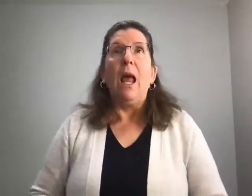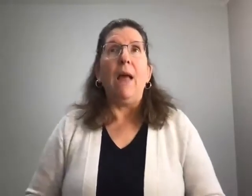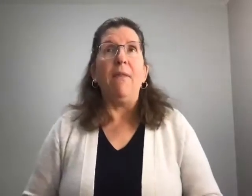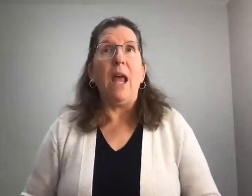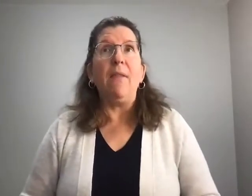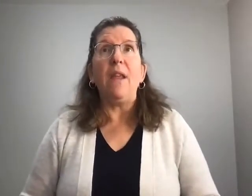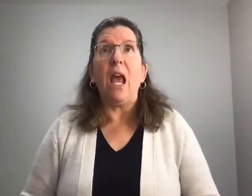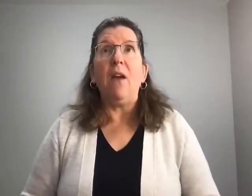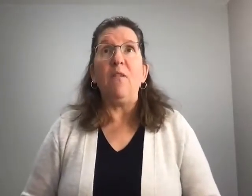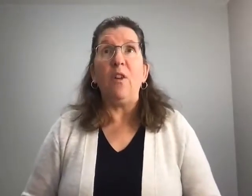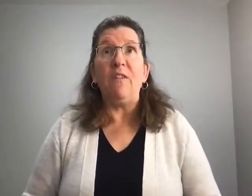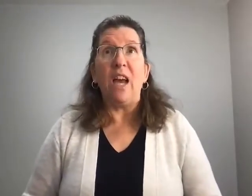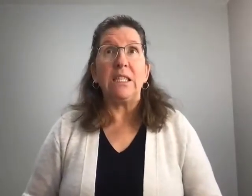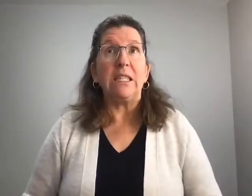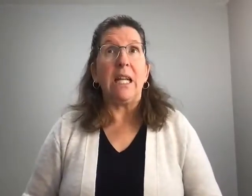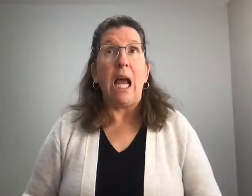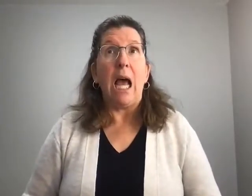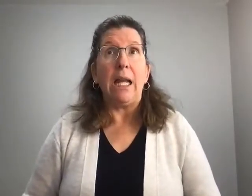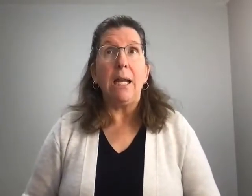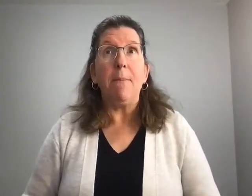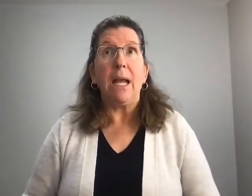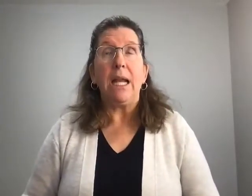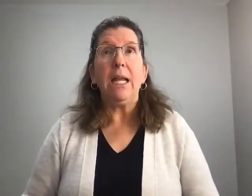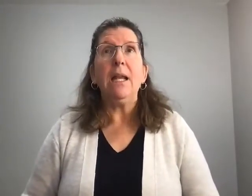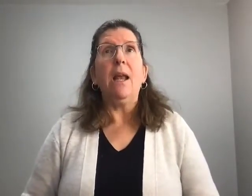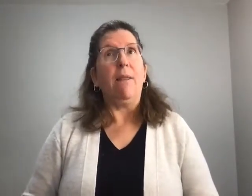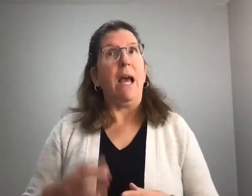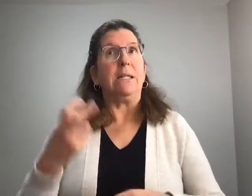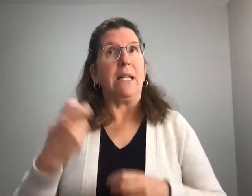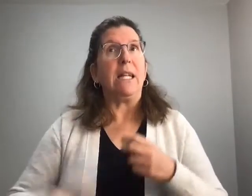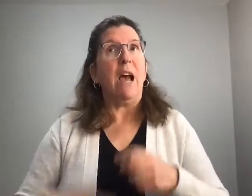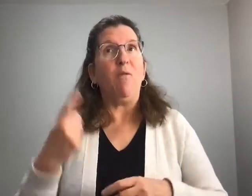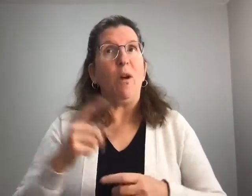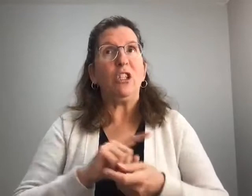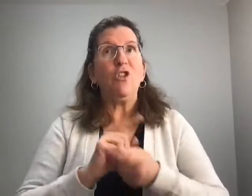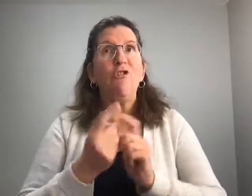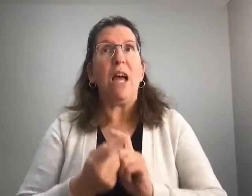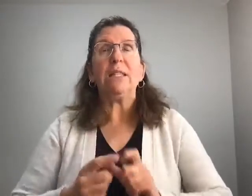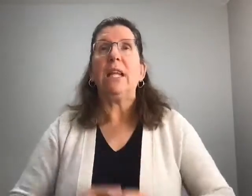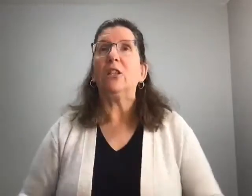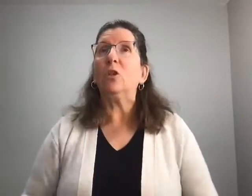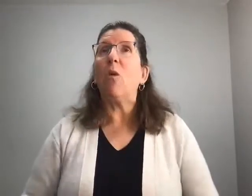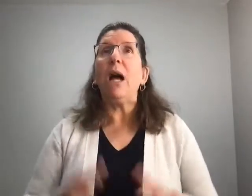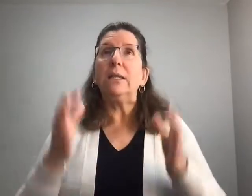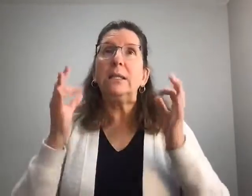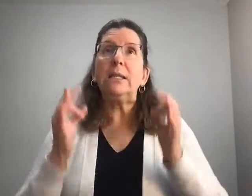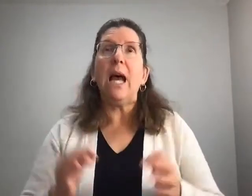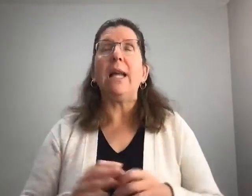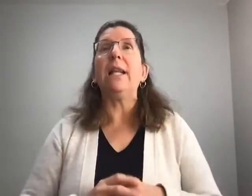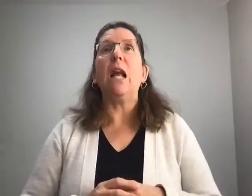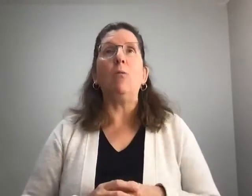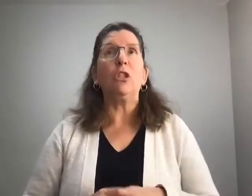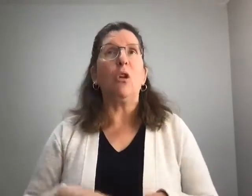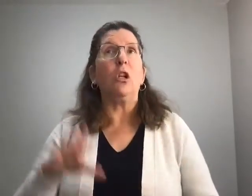And then the effervescent honeybee, that's a tough one to translate, so I decided I was going to